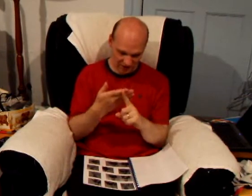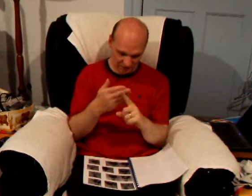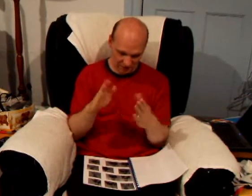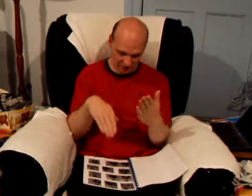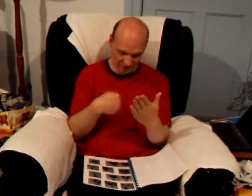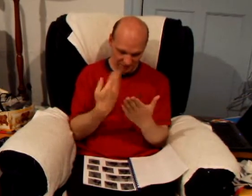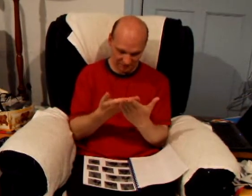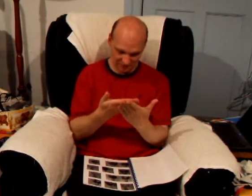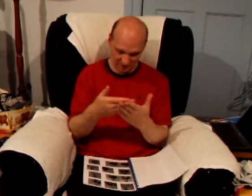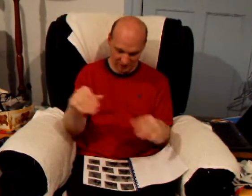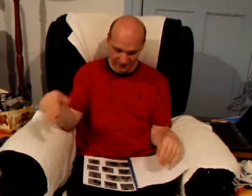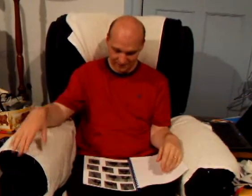need both, but either.